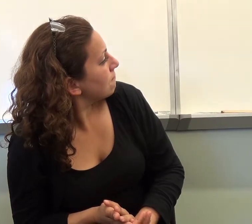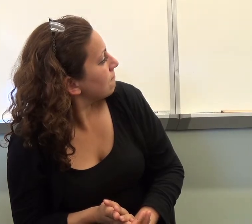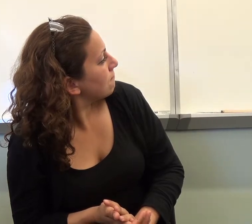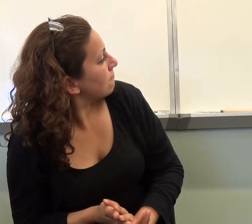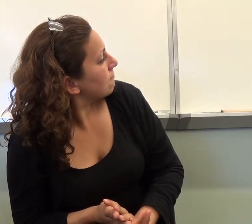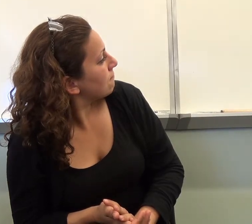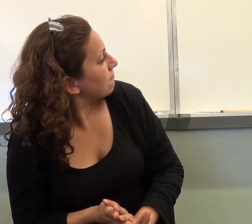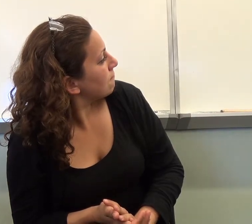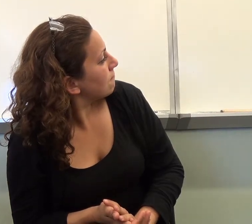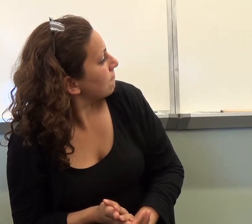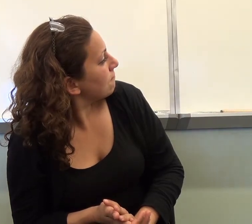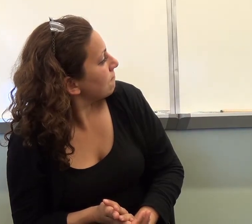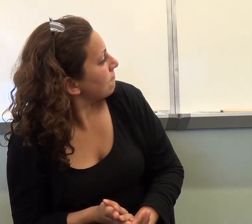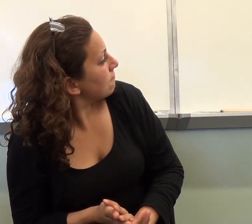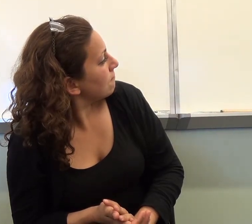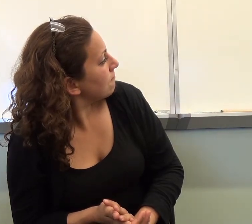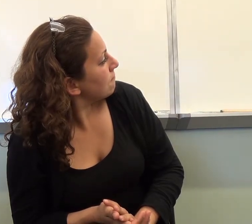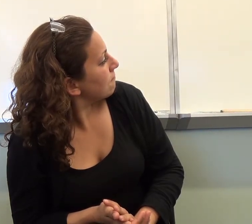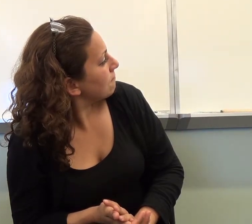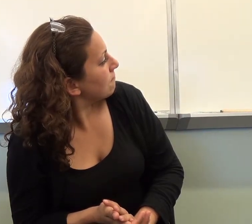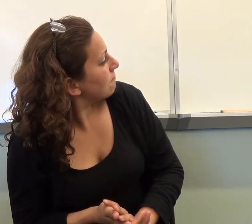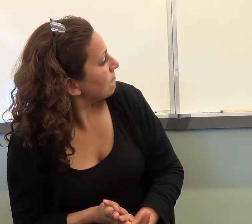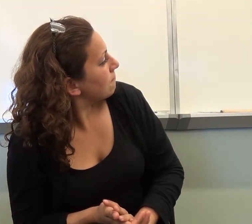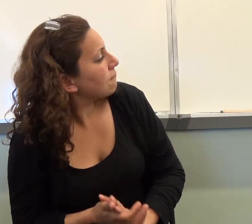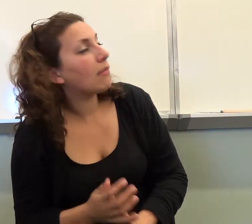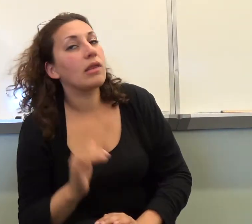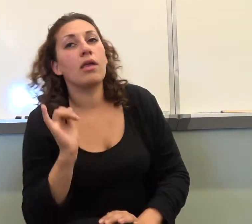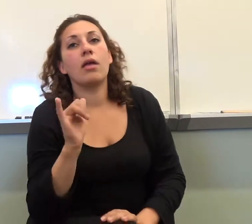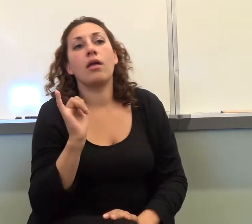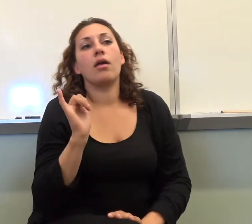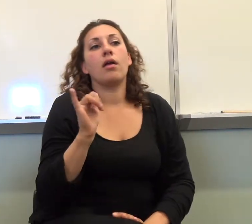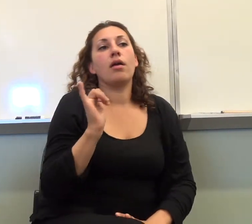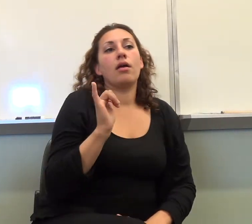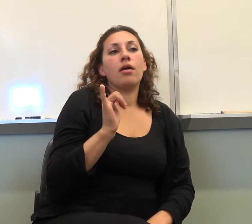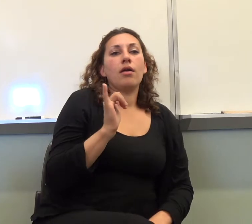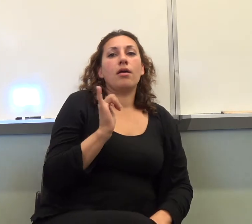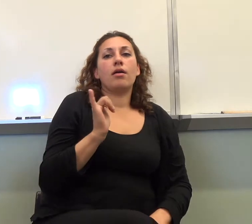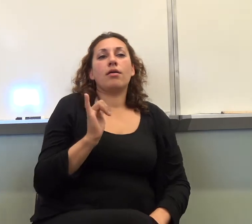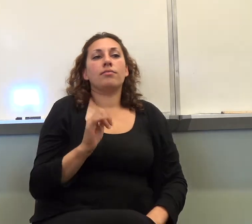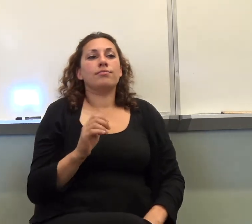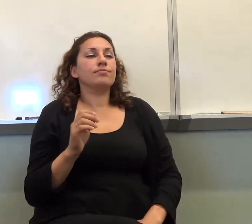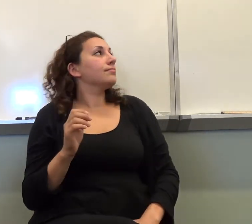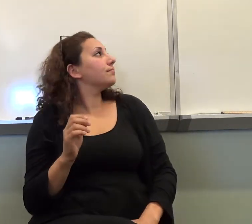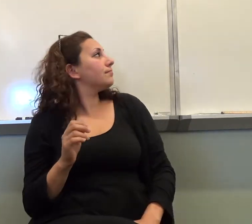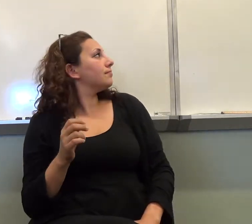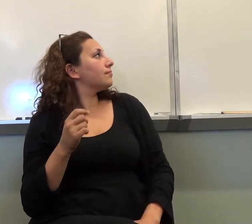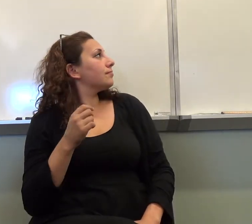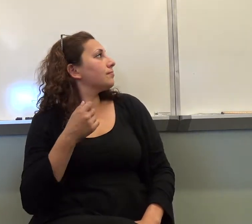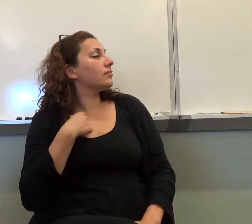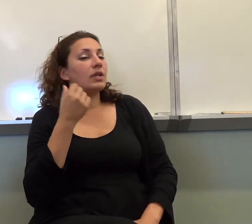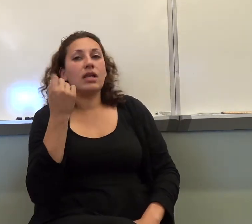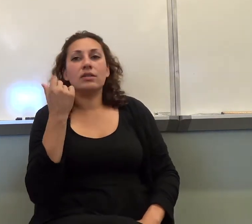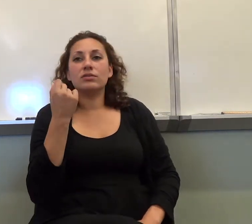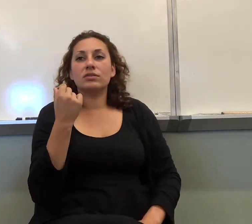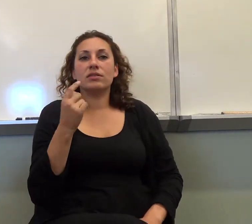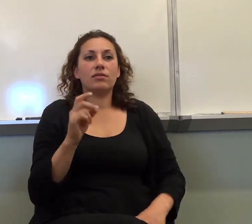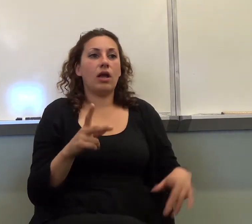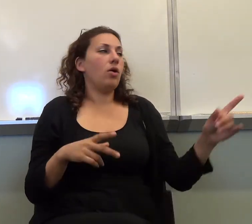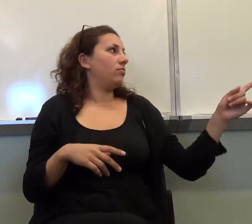All right. So what do we do with this thing? We do it carefully, okay, step by step. Because actually what you're being asked